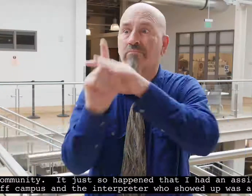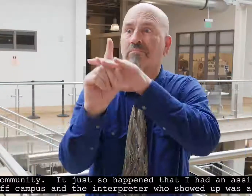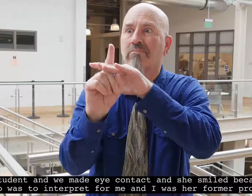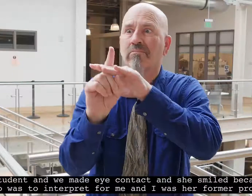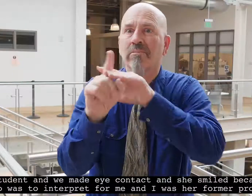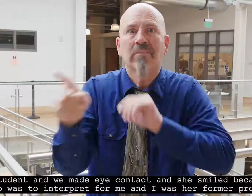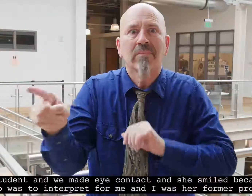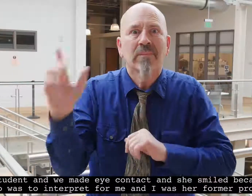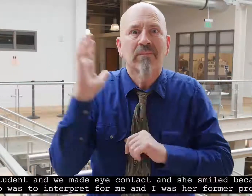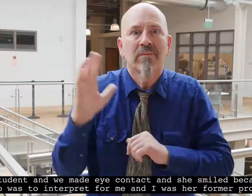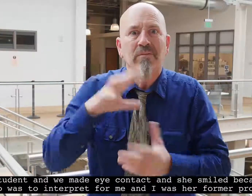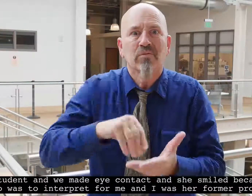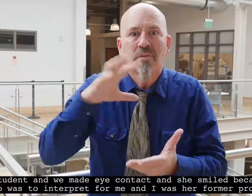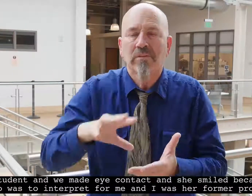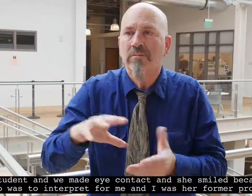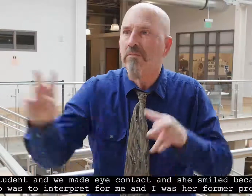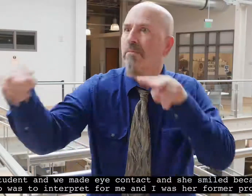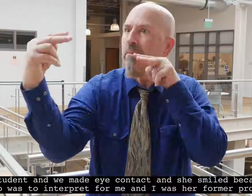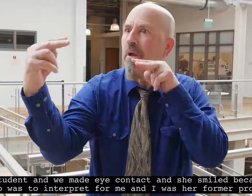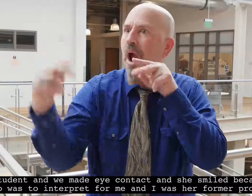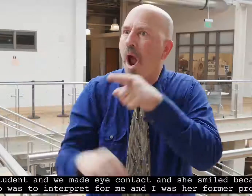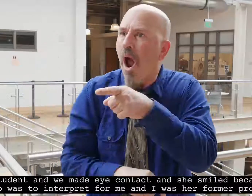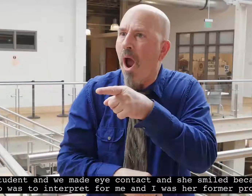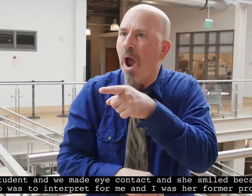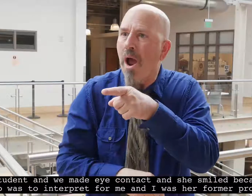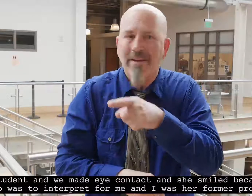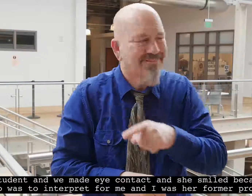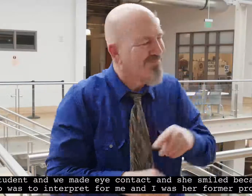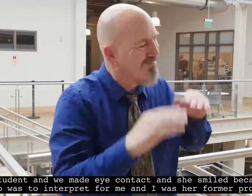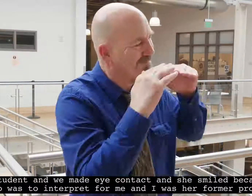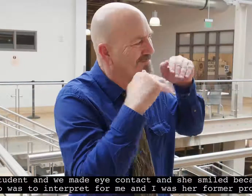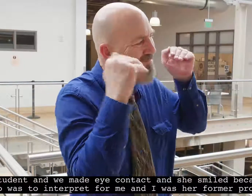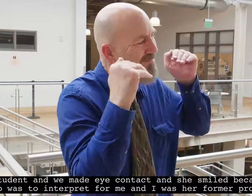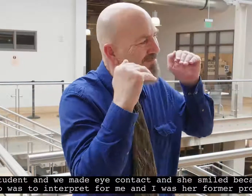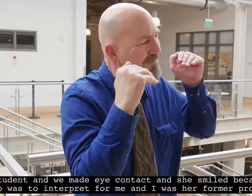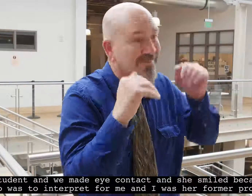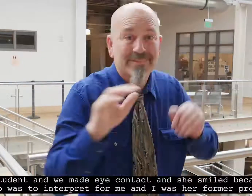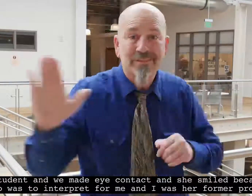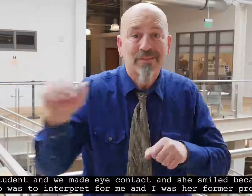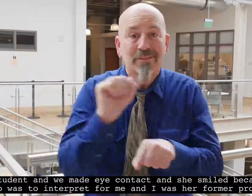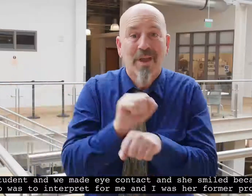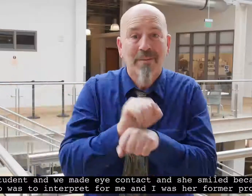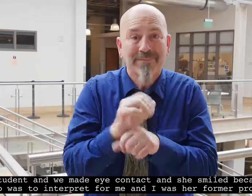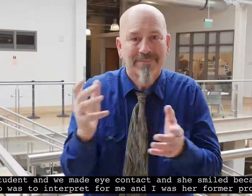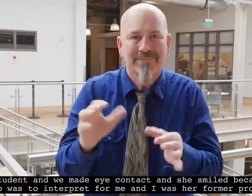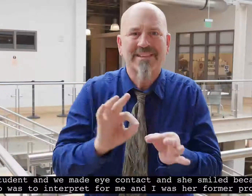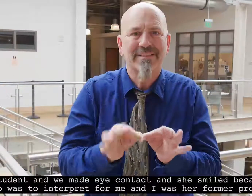and we made eye contact, and she smiled because her job was to interpret for me,